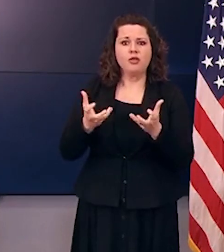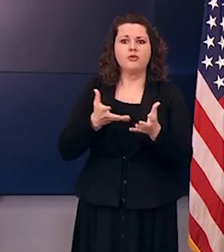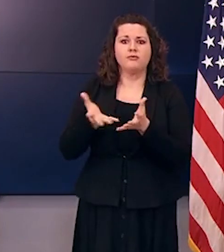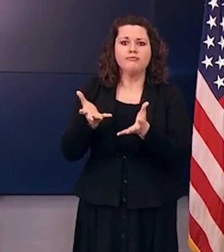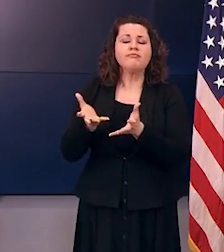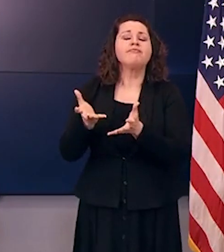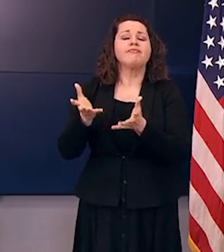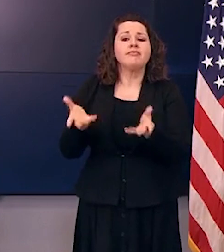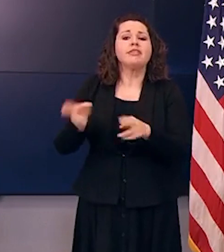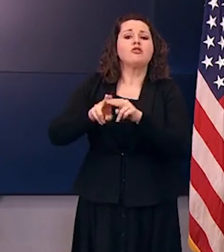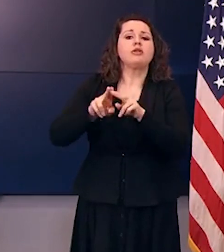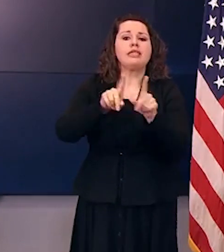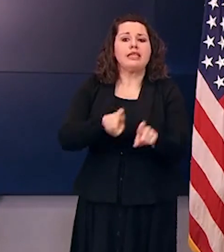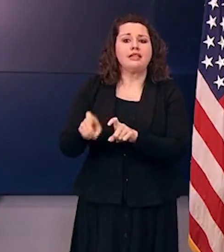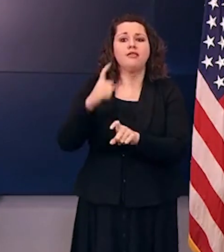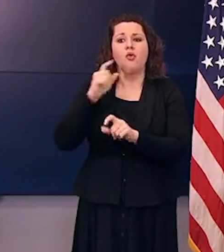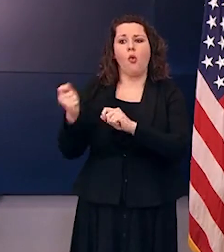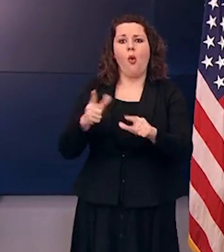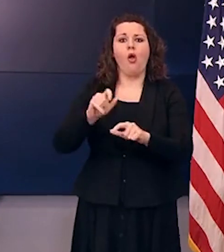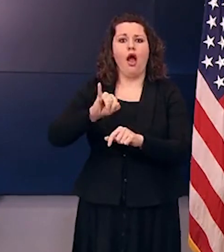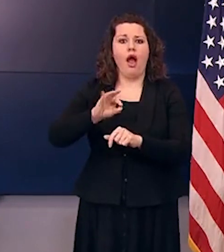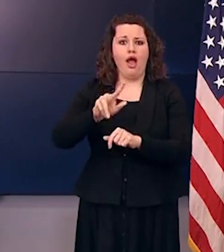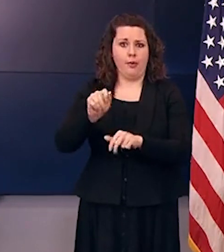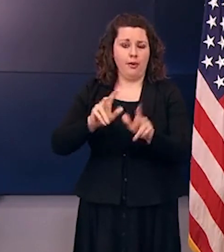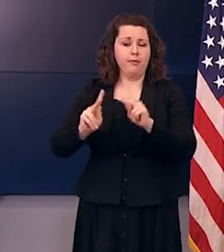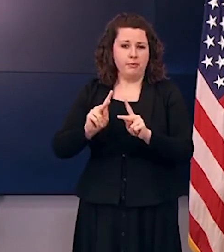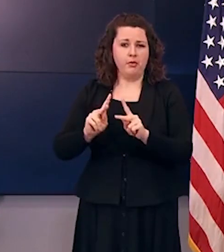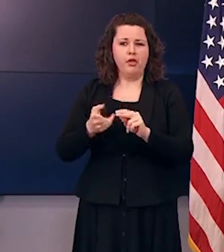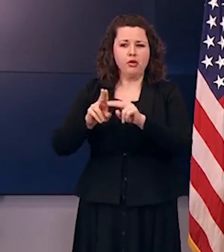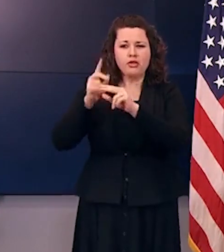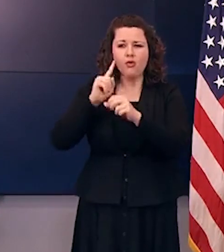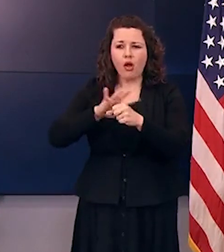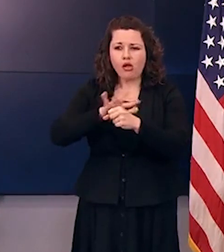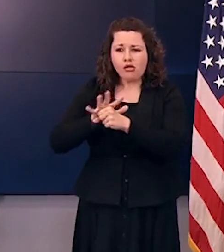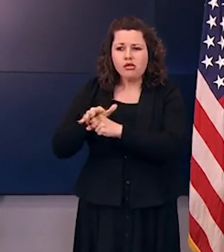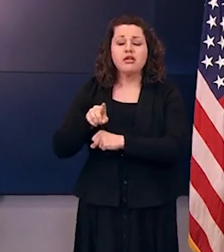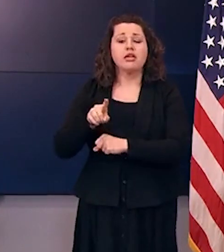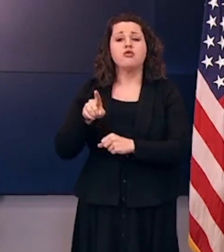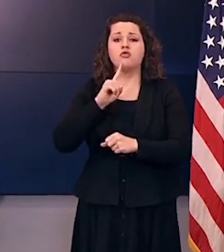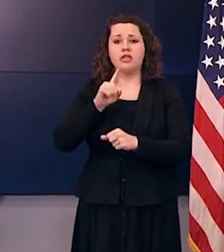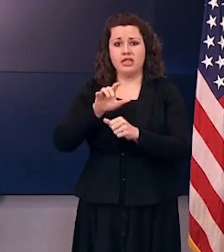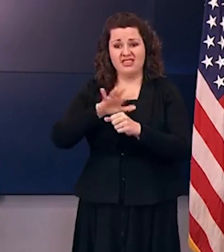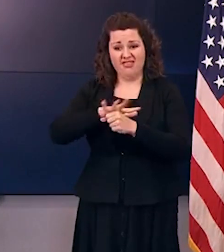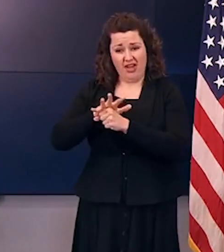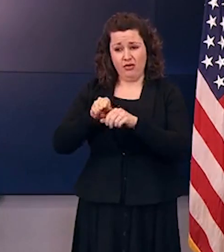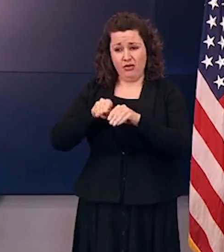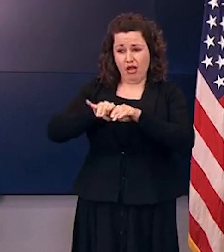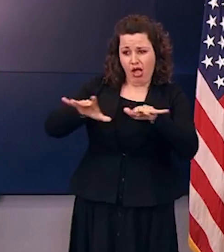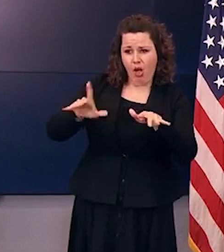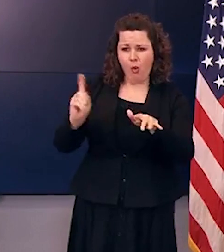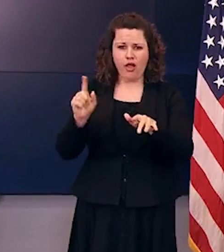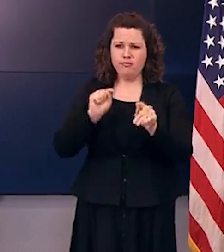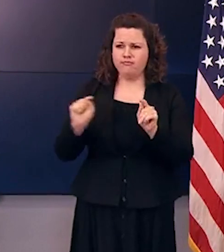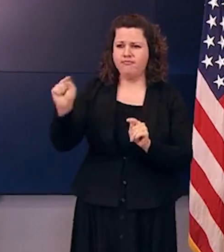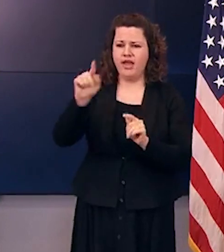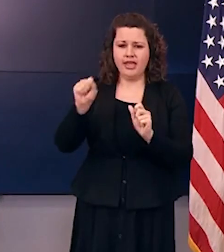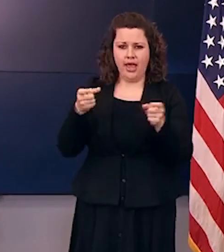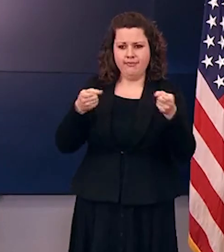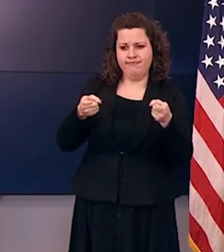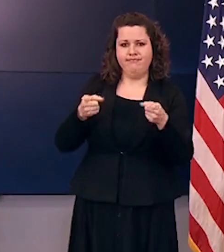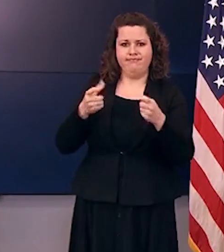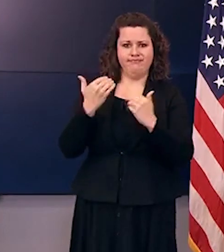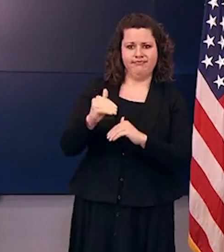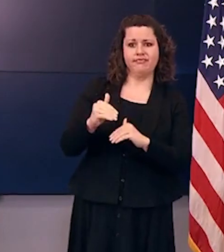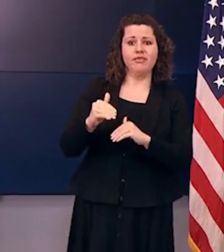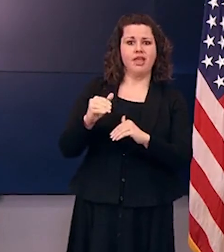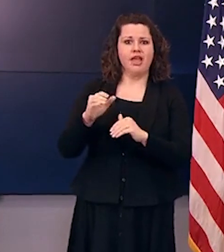increase testing for COVID-19, and really track the virus activity so that we can mitigate and manage it and start